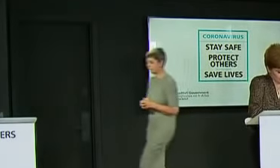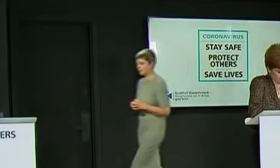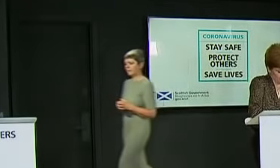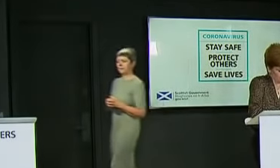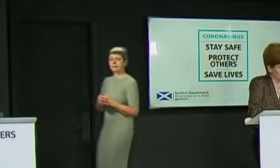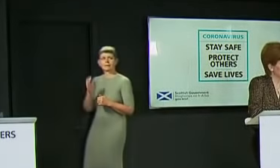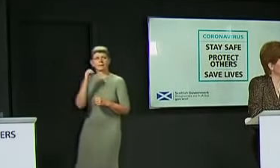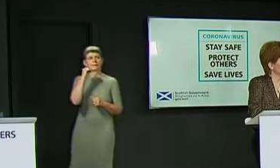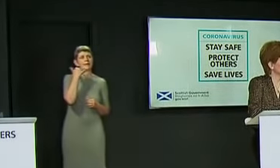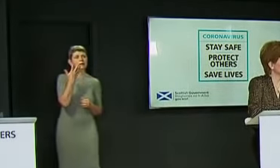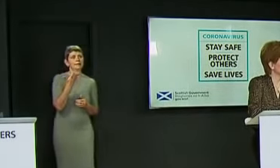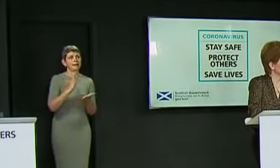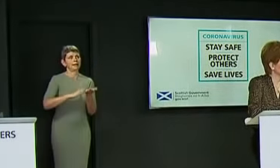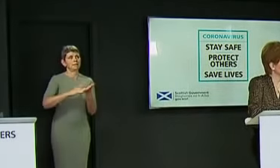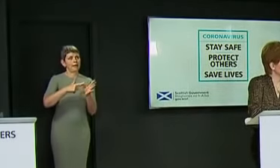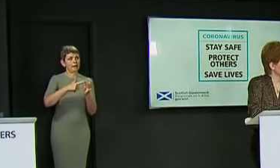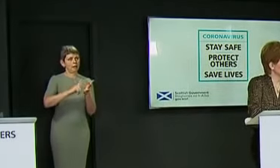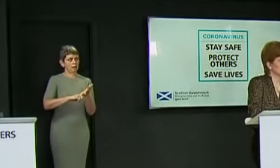Mail.